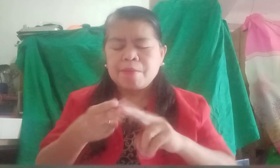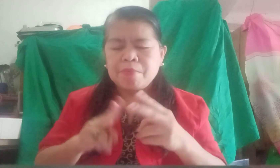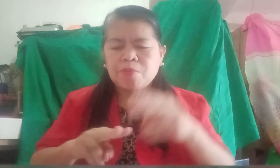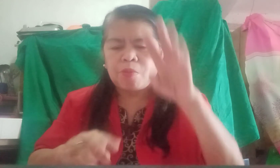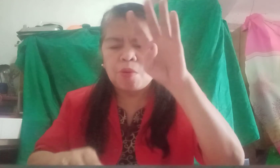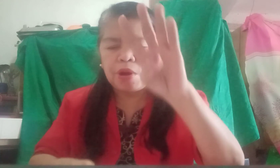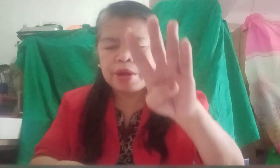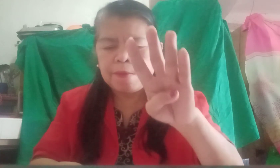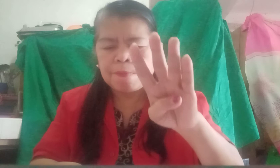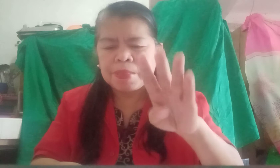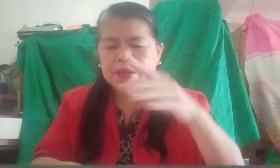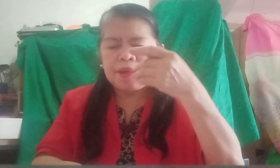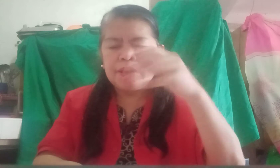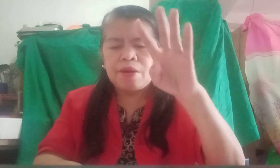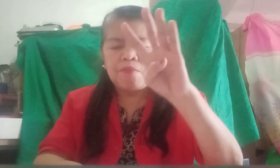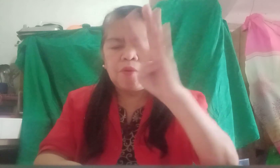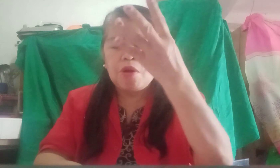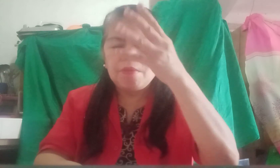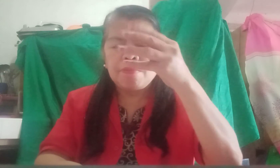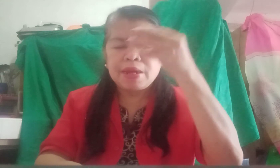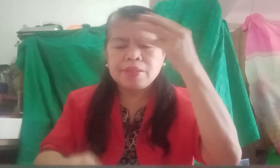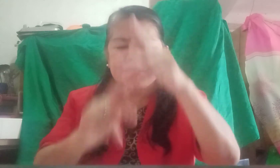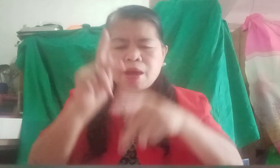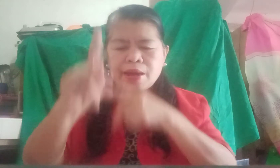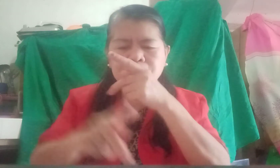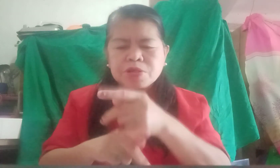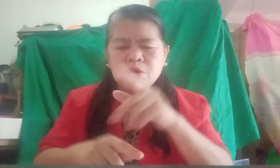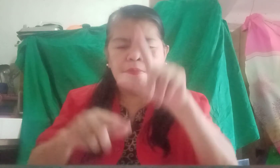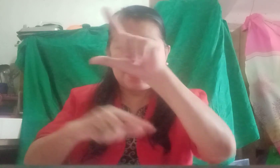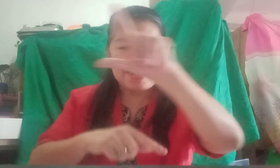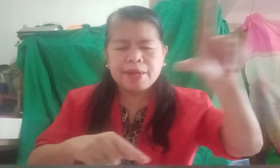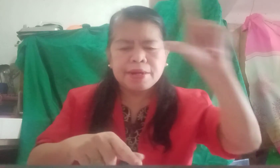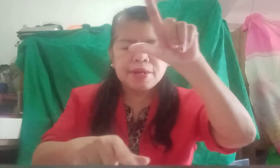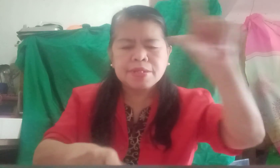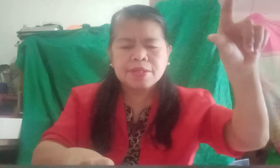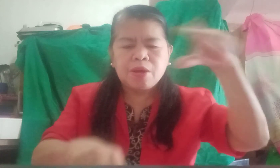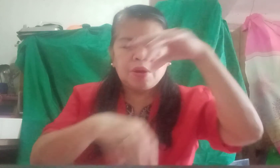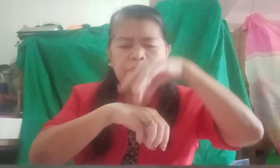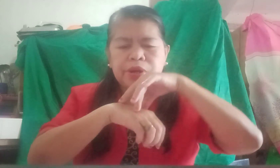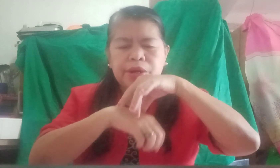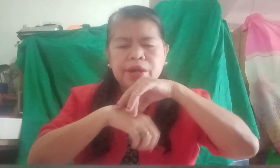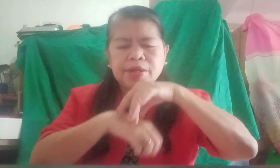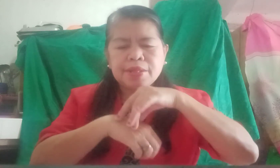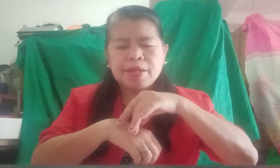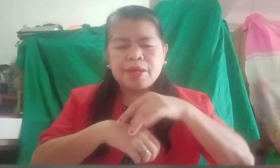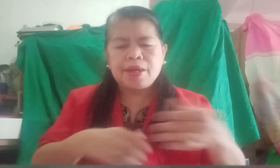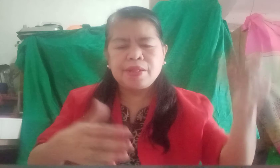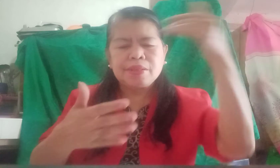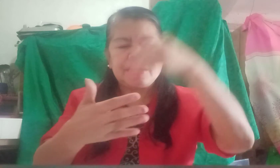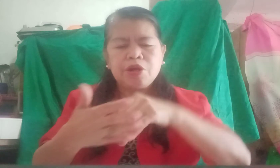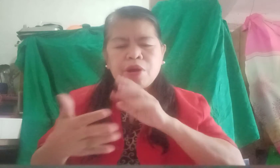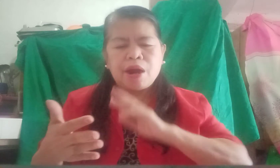Number 4, the four main types of layers on Earth interior